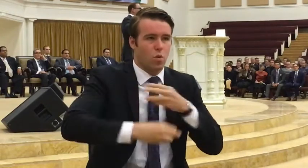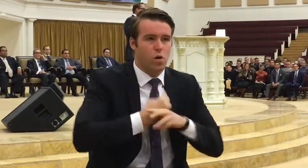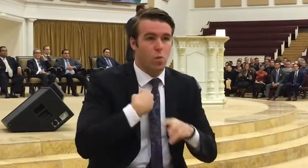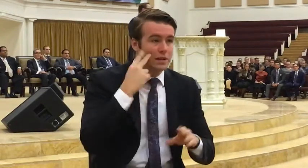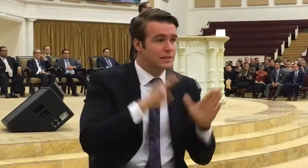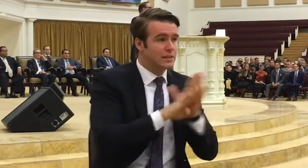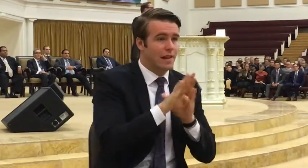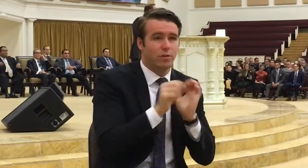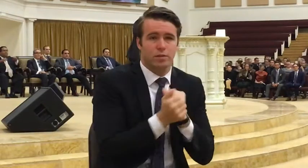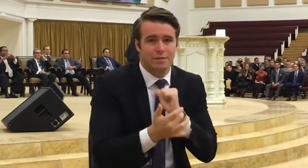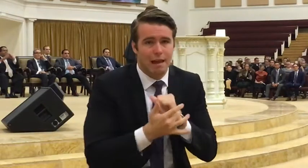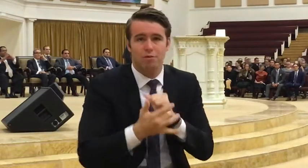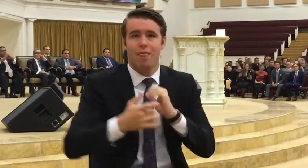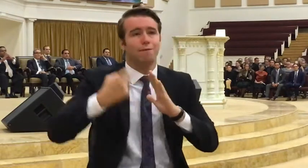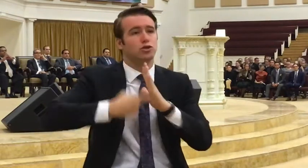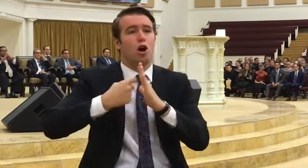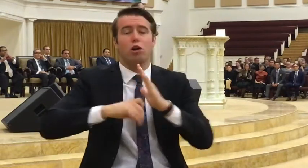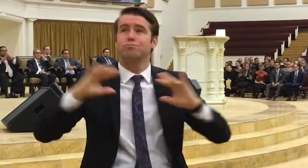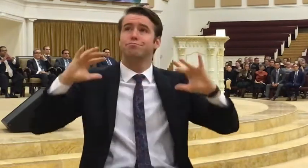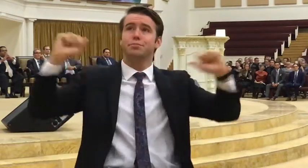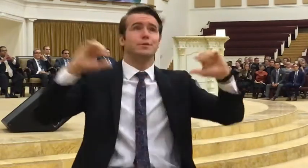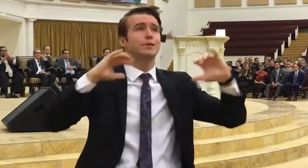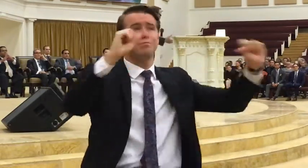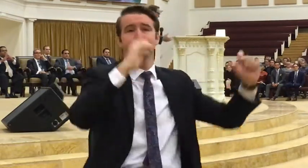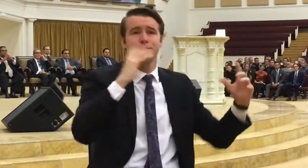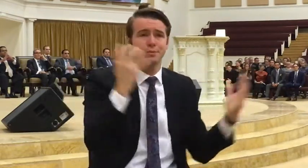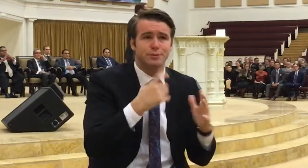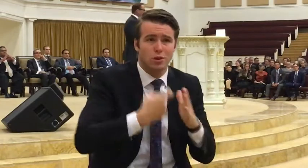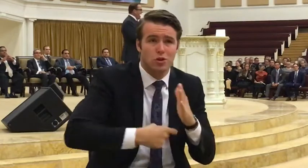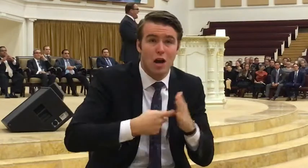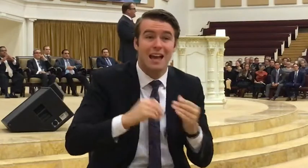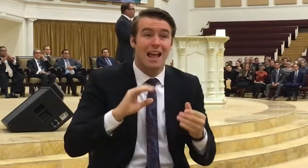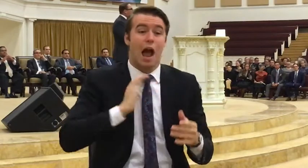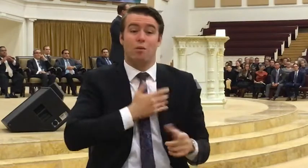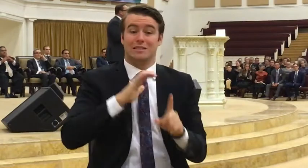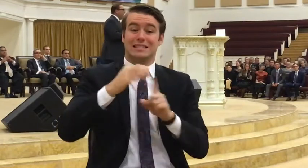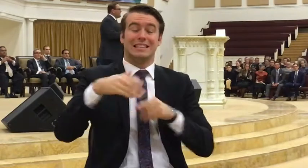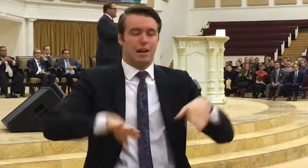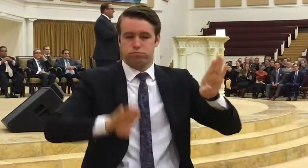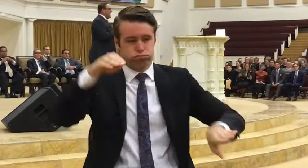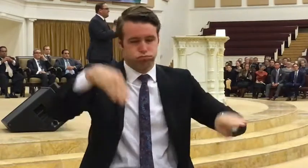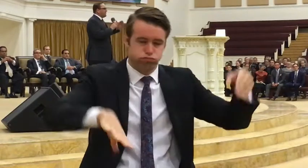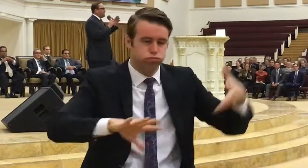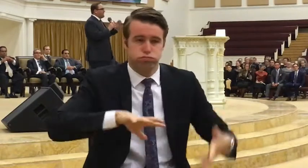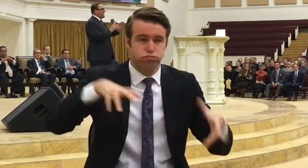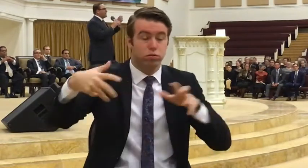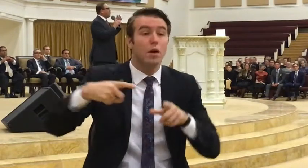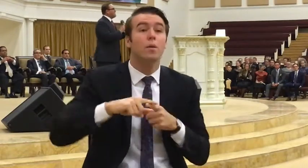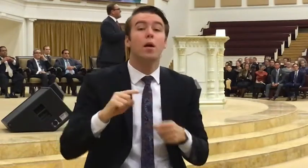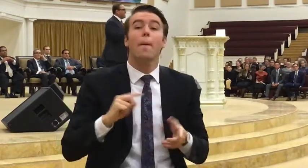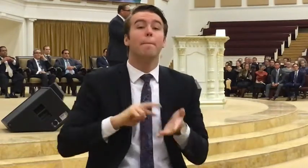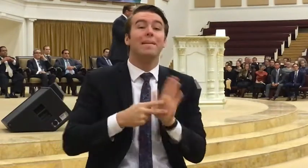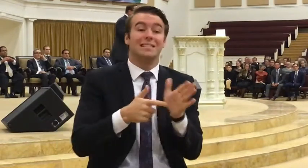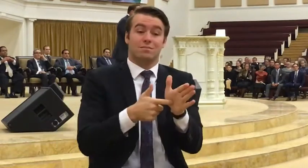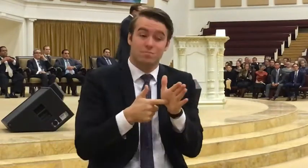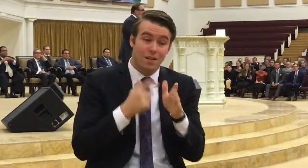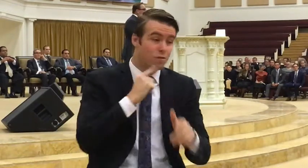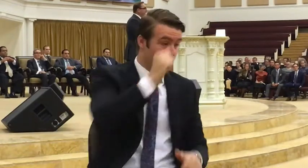development of technology and cost going up and the volatility of our society and world, the need for men and women